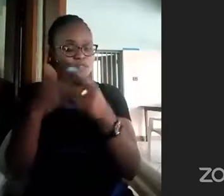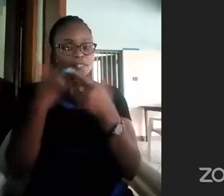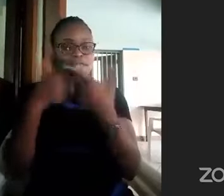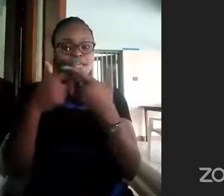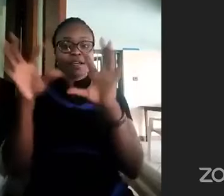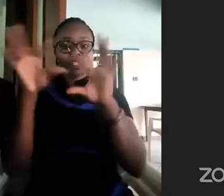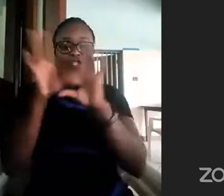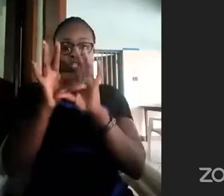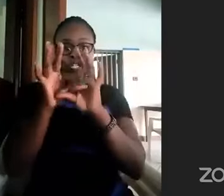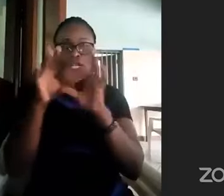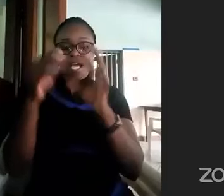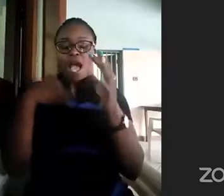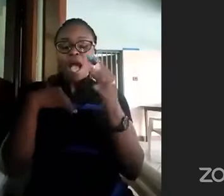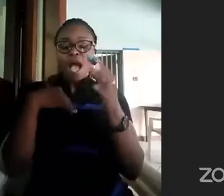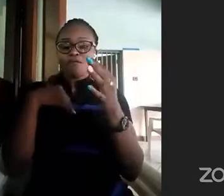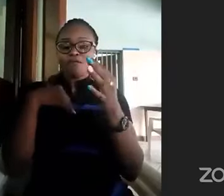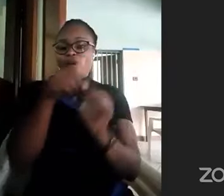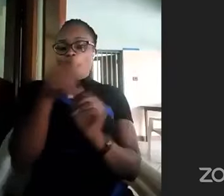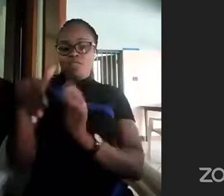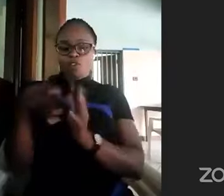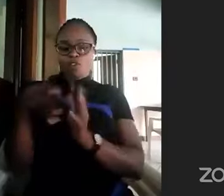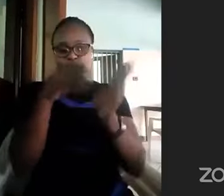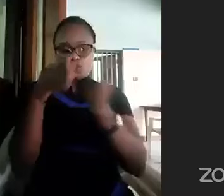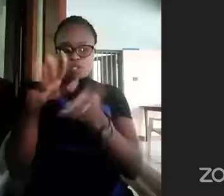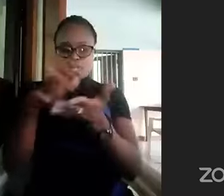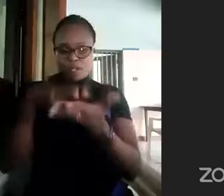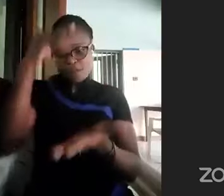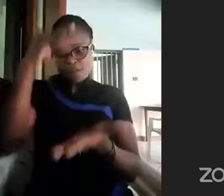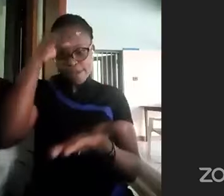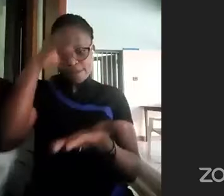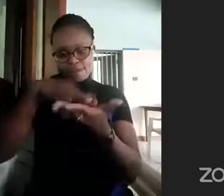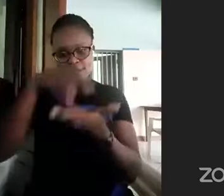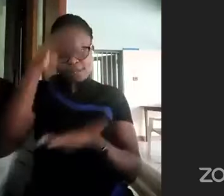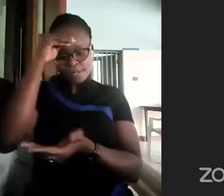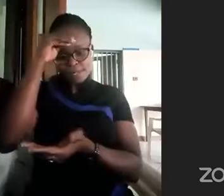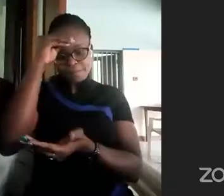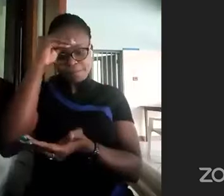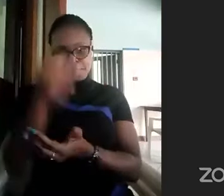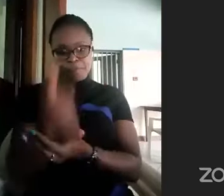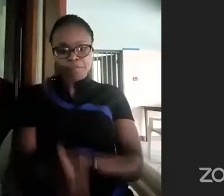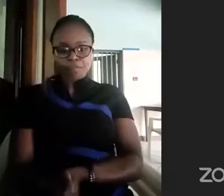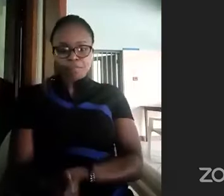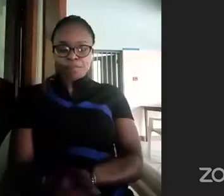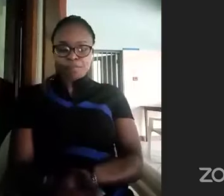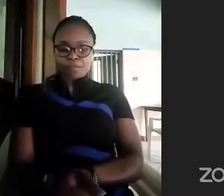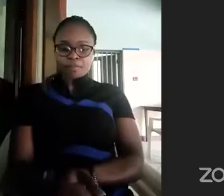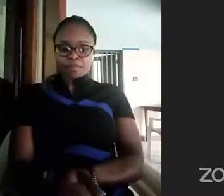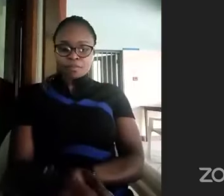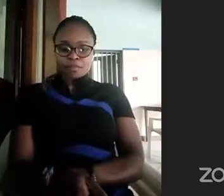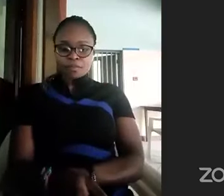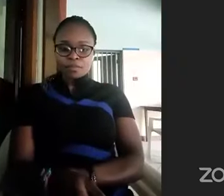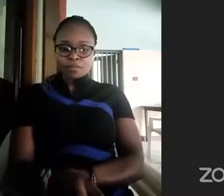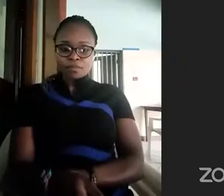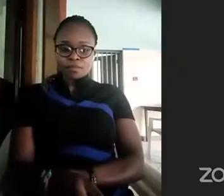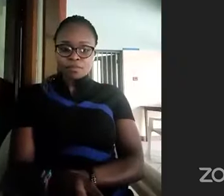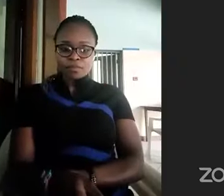still learn from the sign interpretation. So unlike most of our facilities, we realize that persons